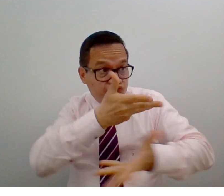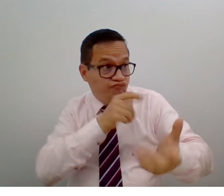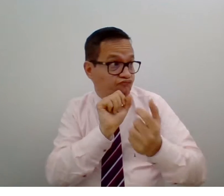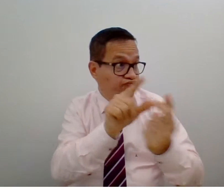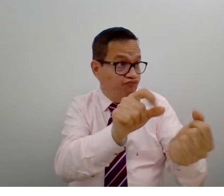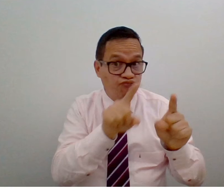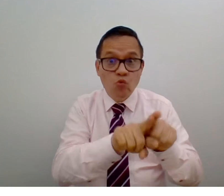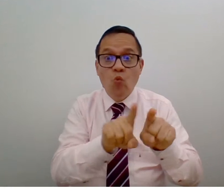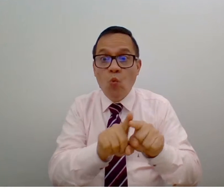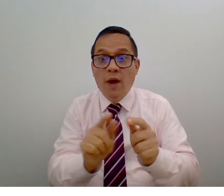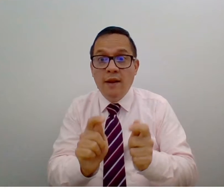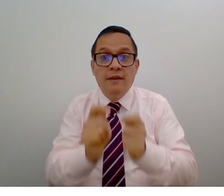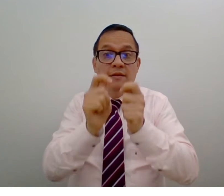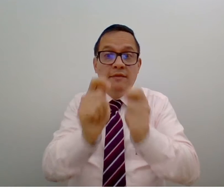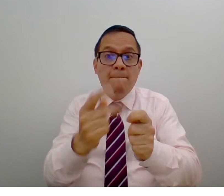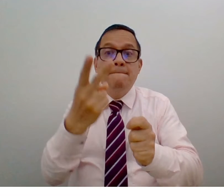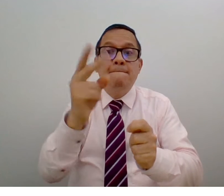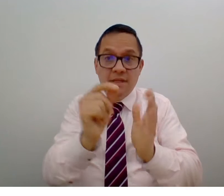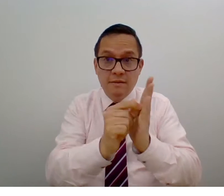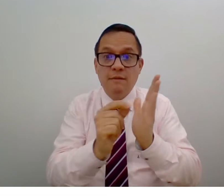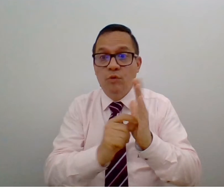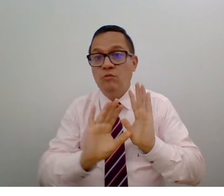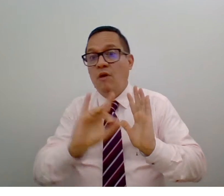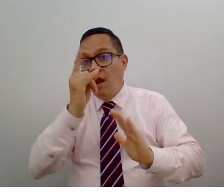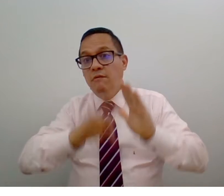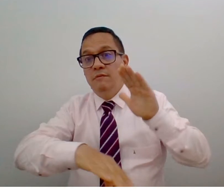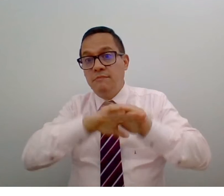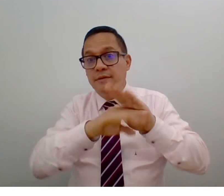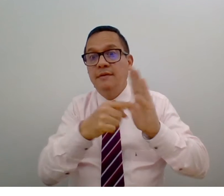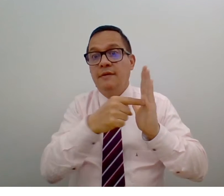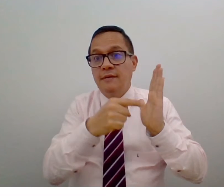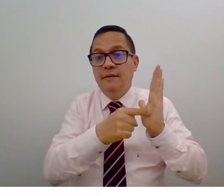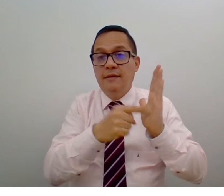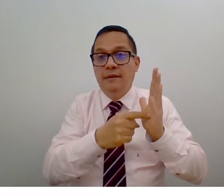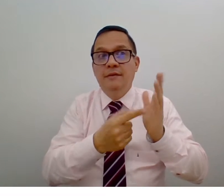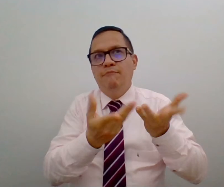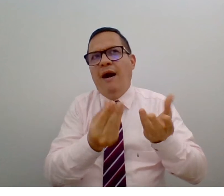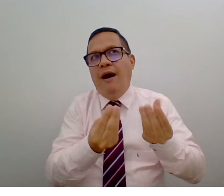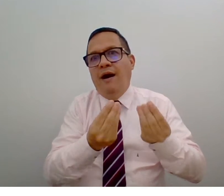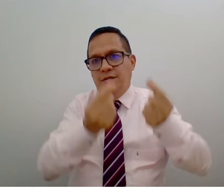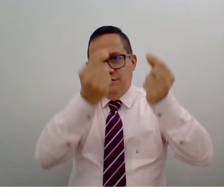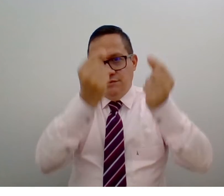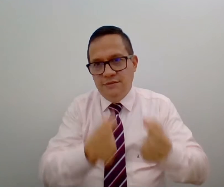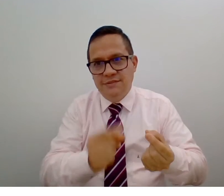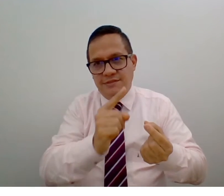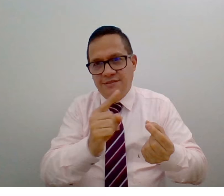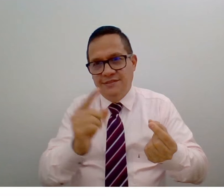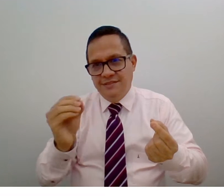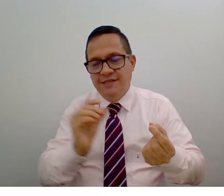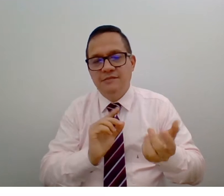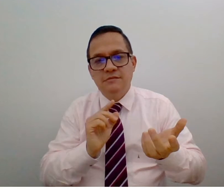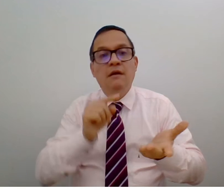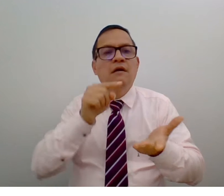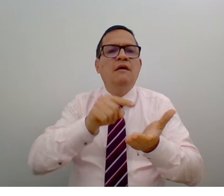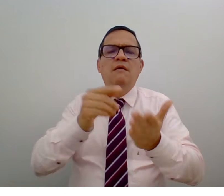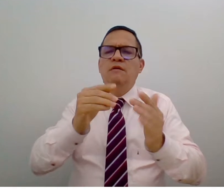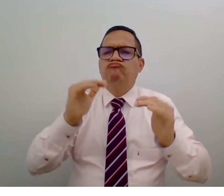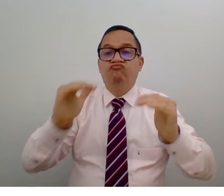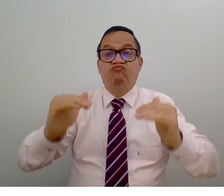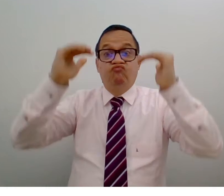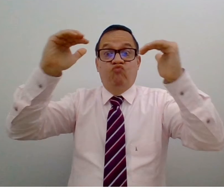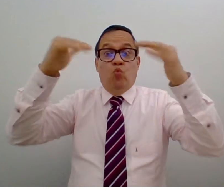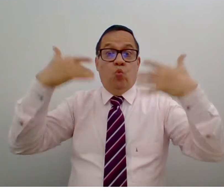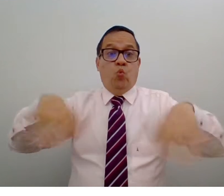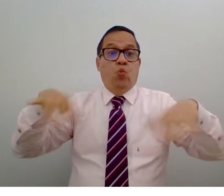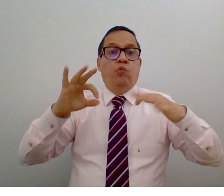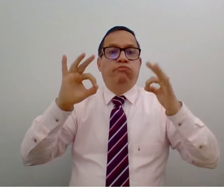points of the total of 110 points of the activity. High level participates